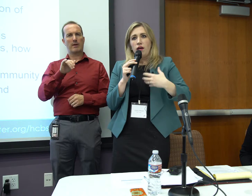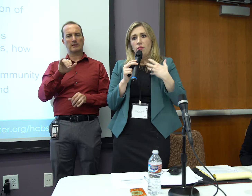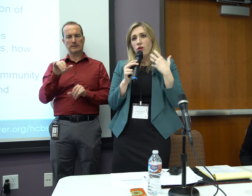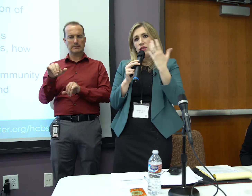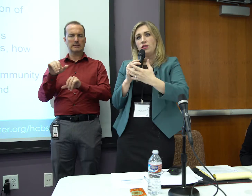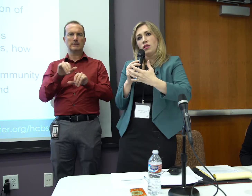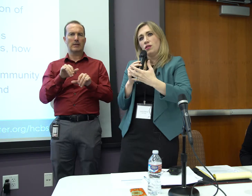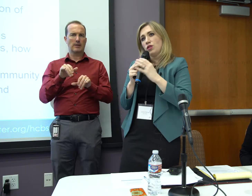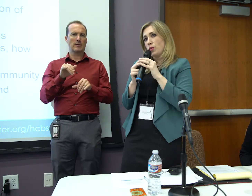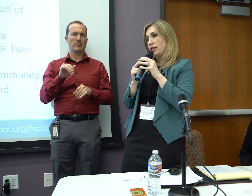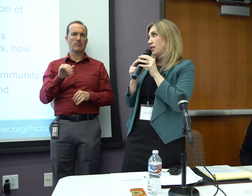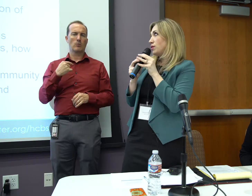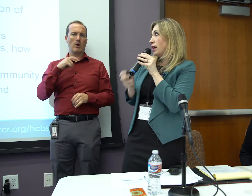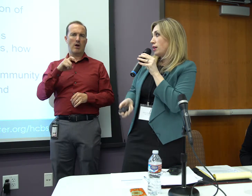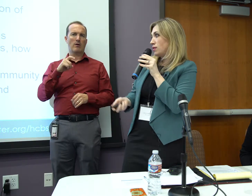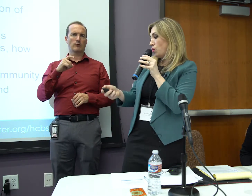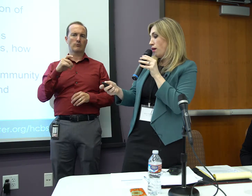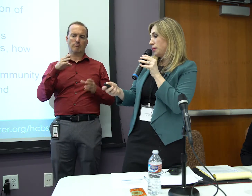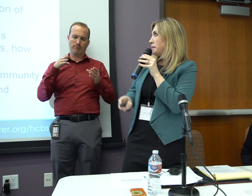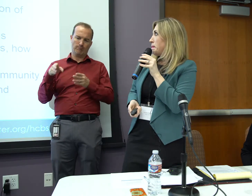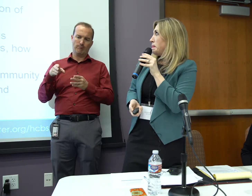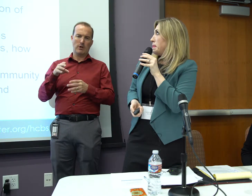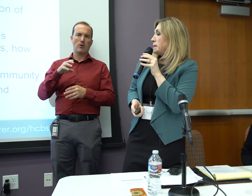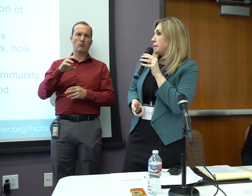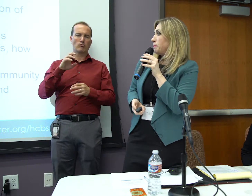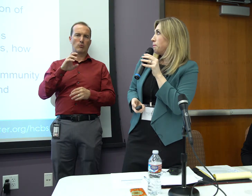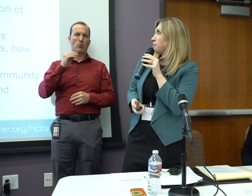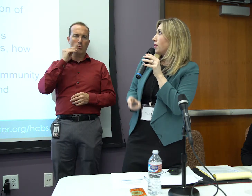thought goes into residential settings as well.